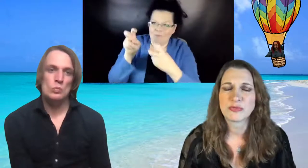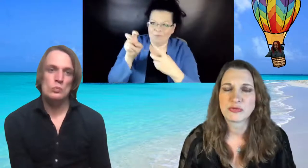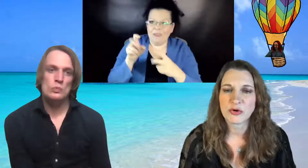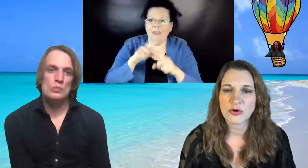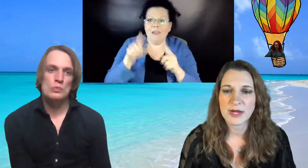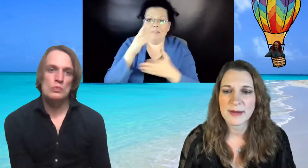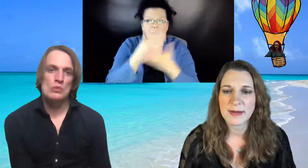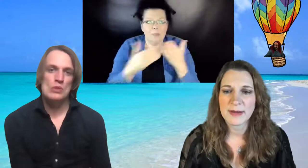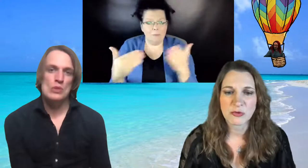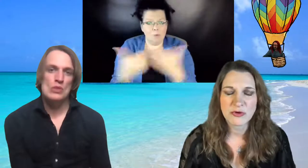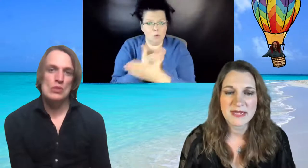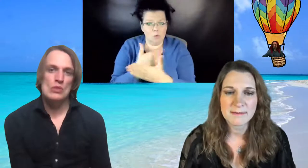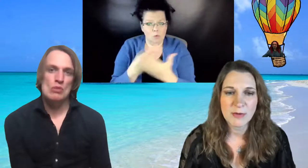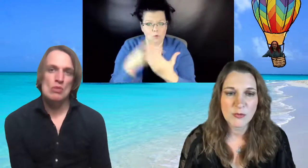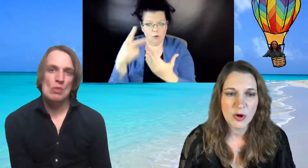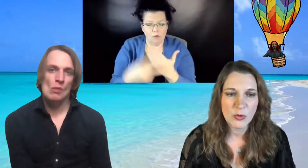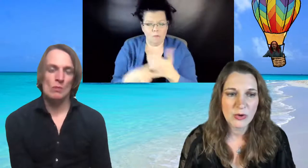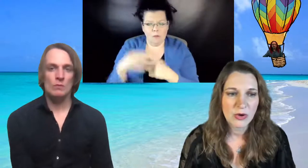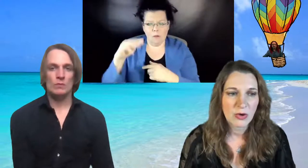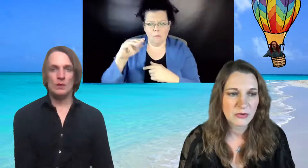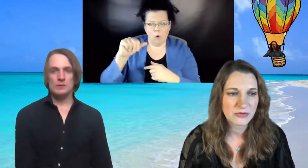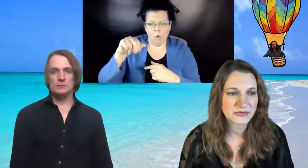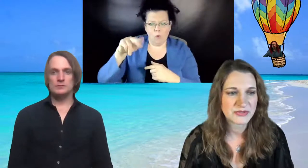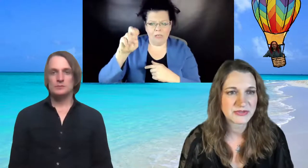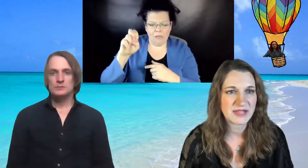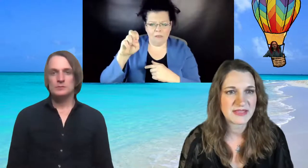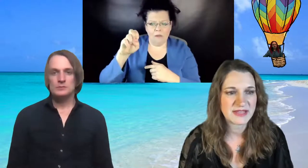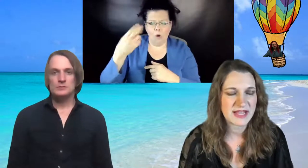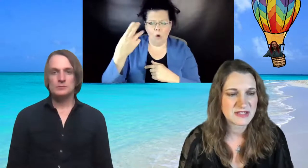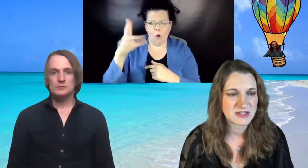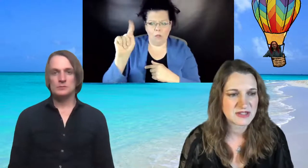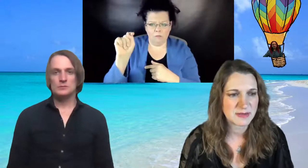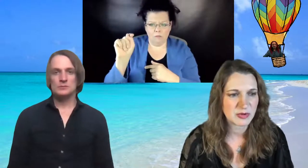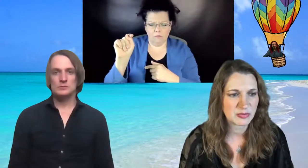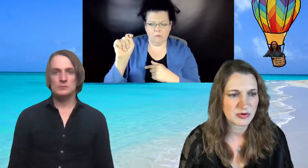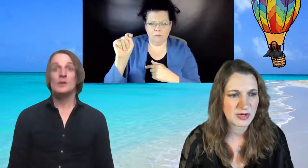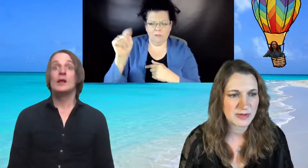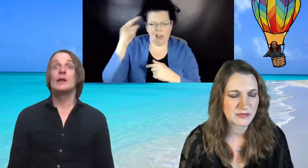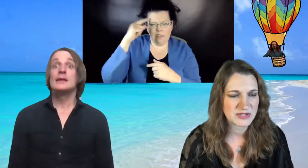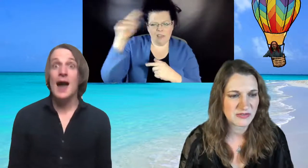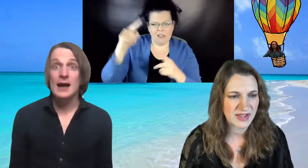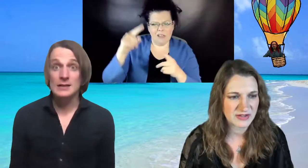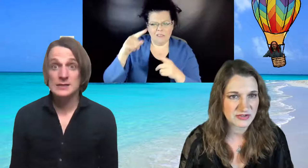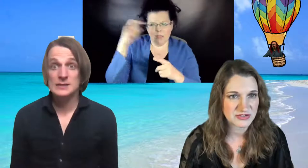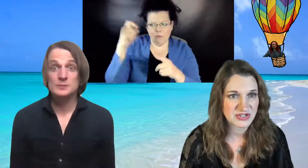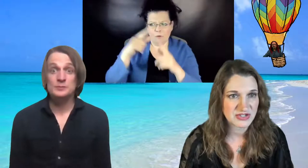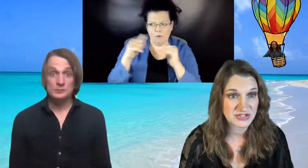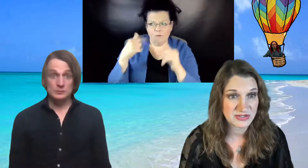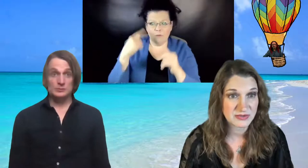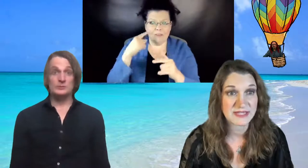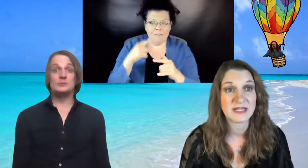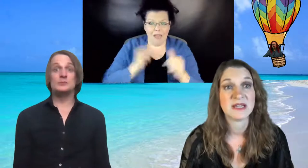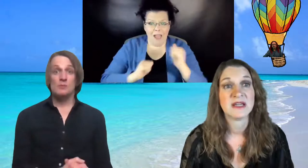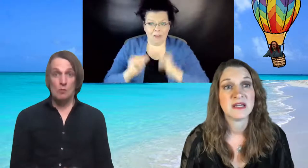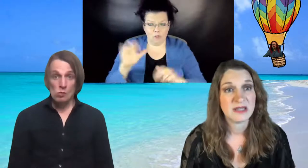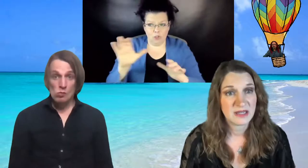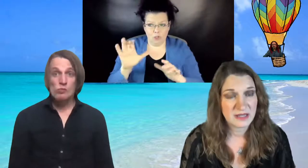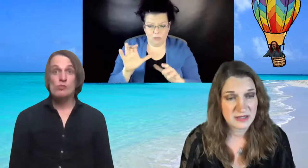new programs. Monique Momo Holt, I think, has a summer program for deaf actors that she's